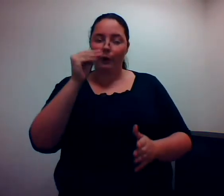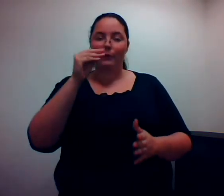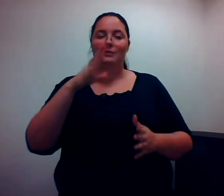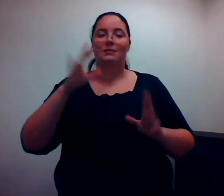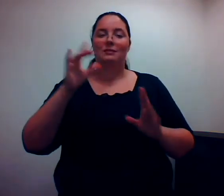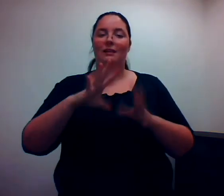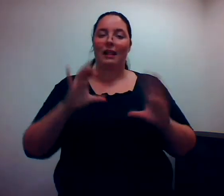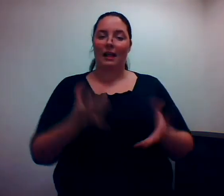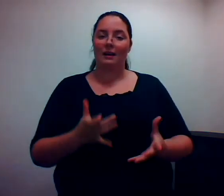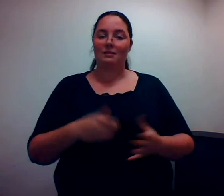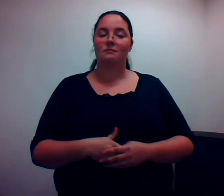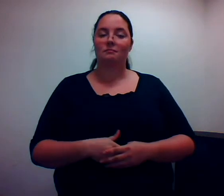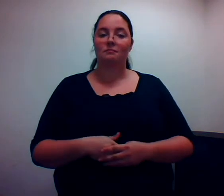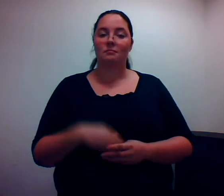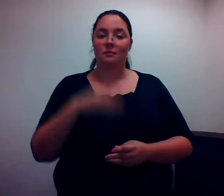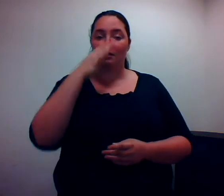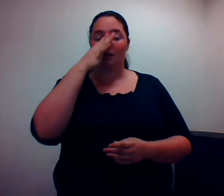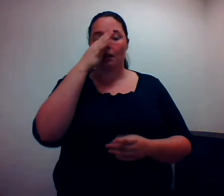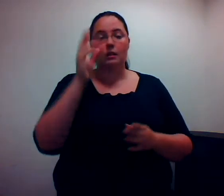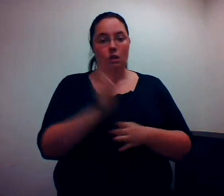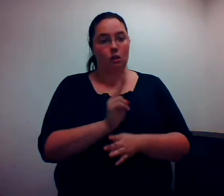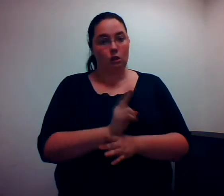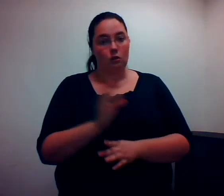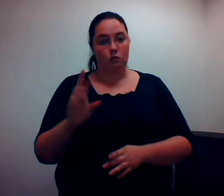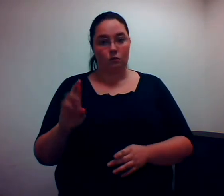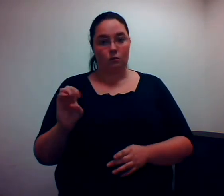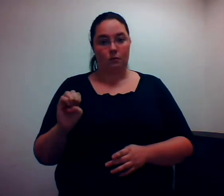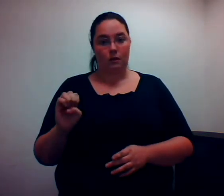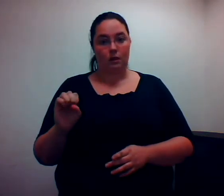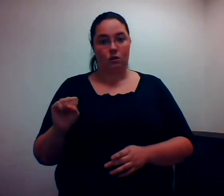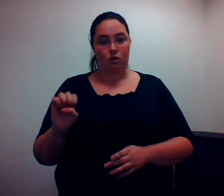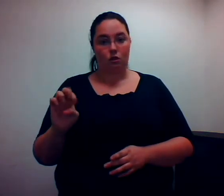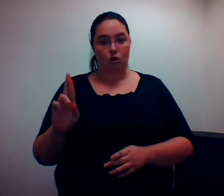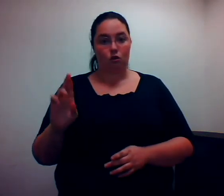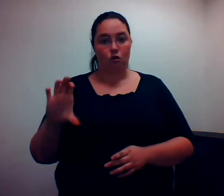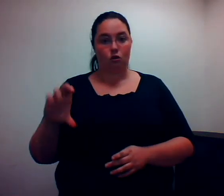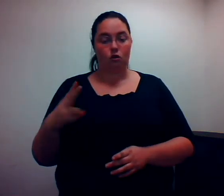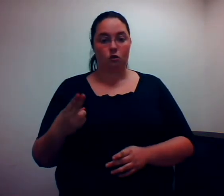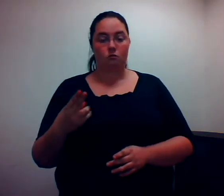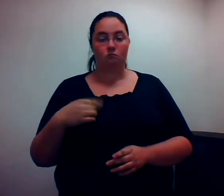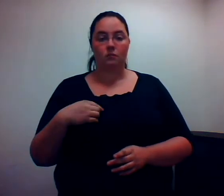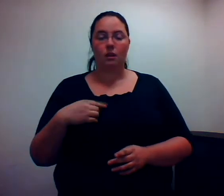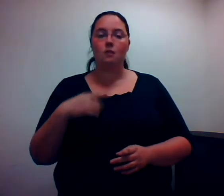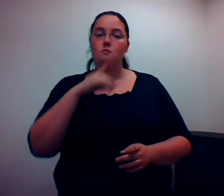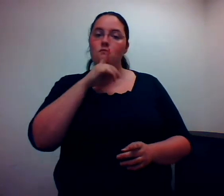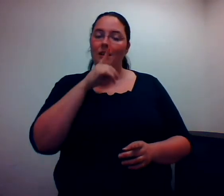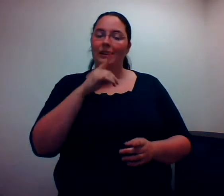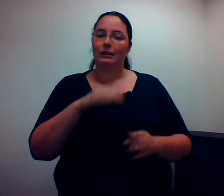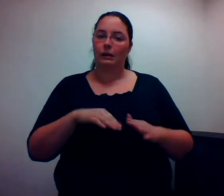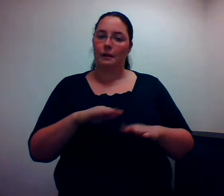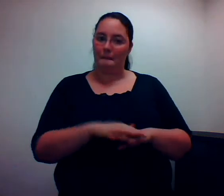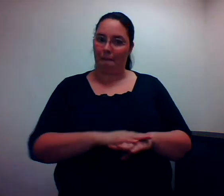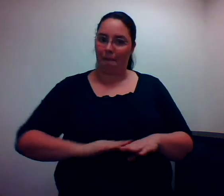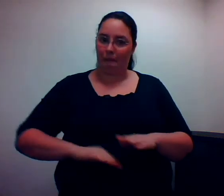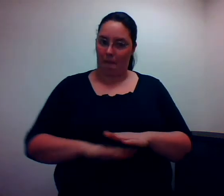on a very fundamental level, it's really beneficial for them, because we do it as scholars on all levels, all the